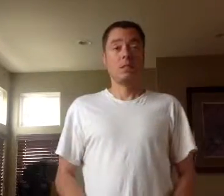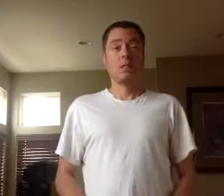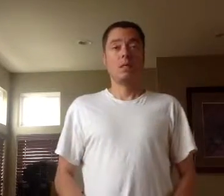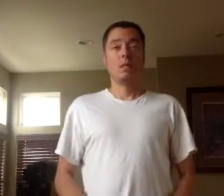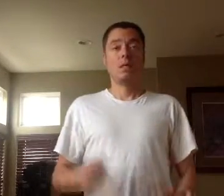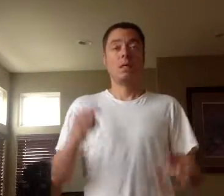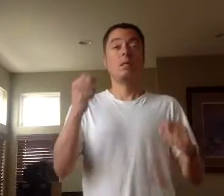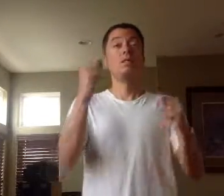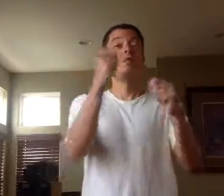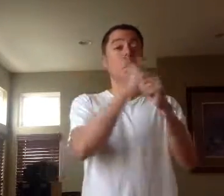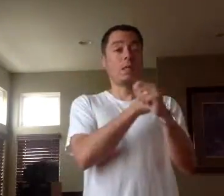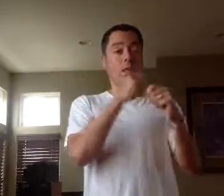trigonometry,